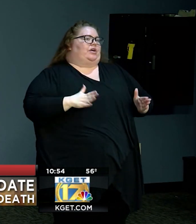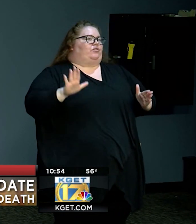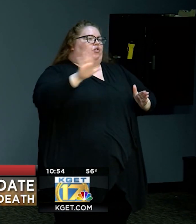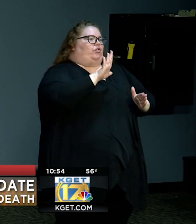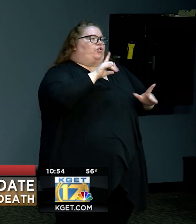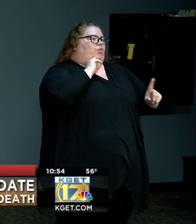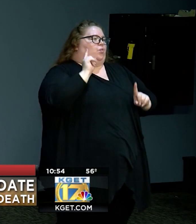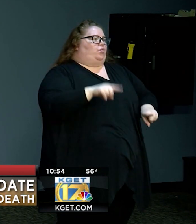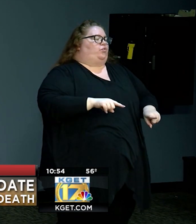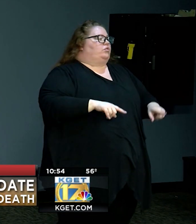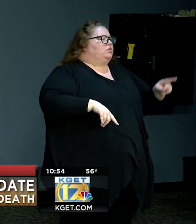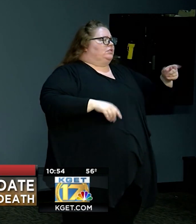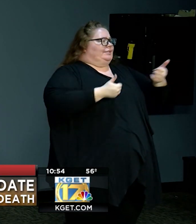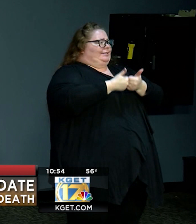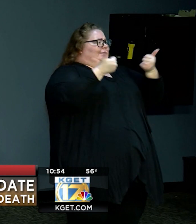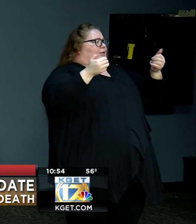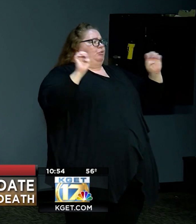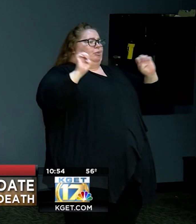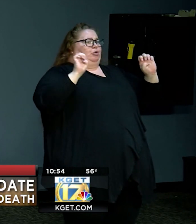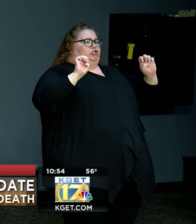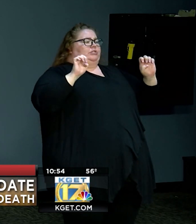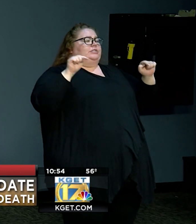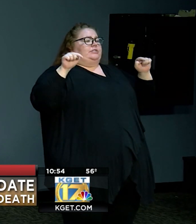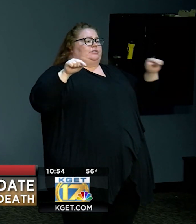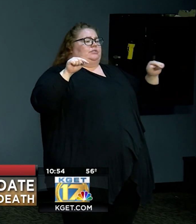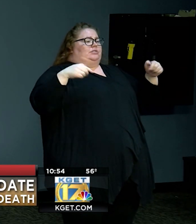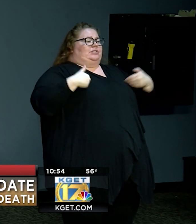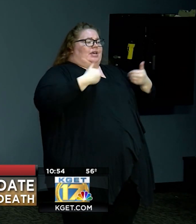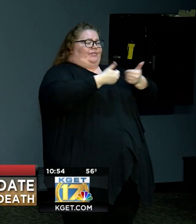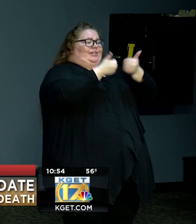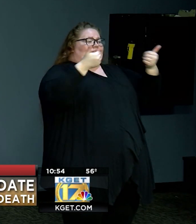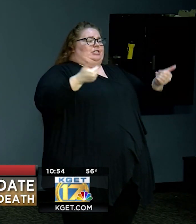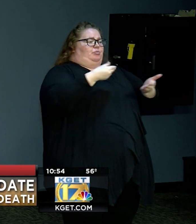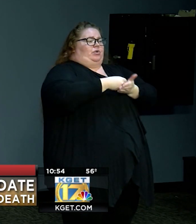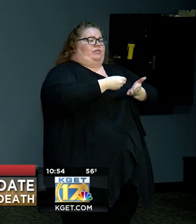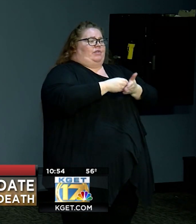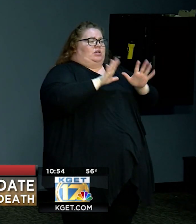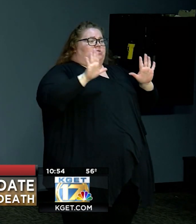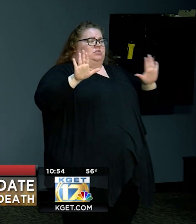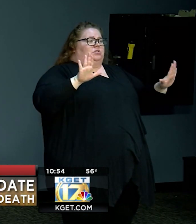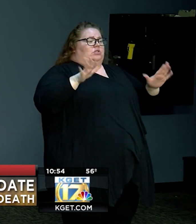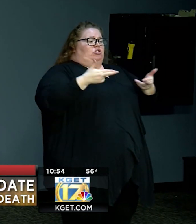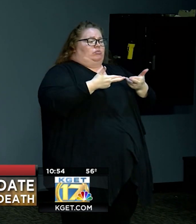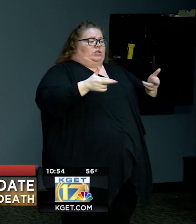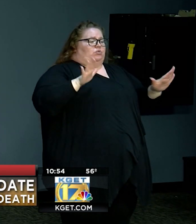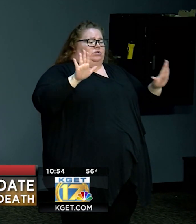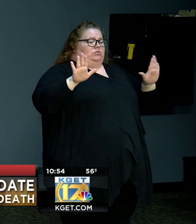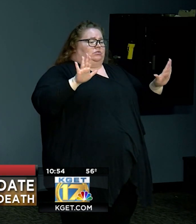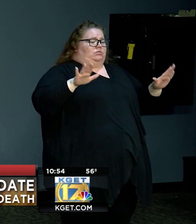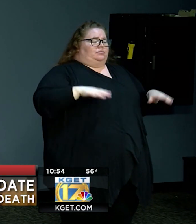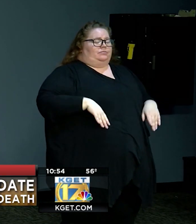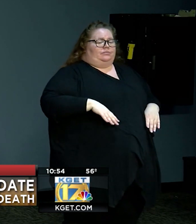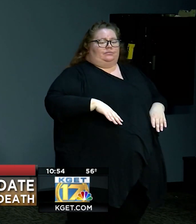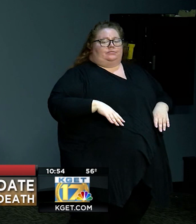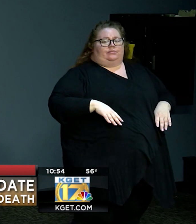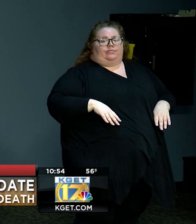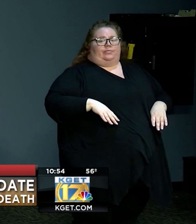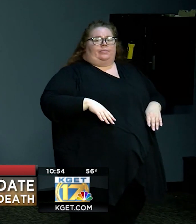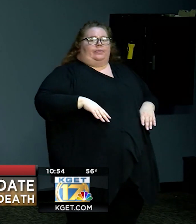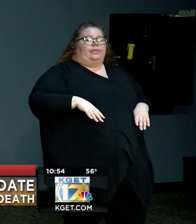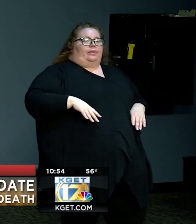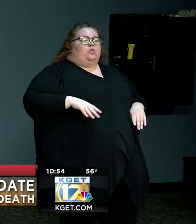workers. And these separate emergencies come with their own separate funds that are required and resources? It provides